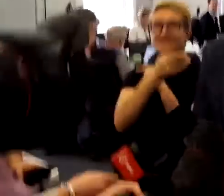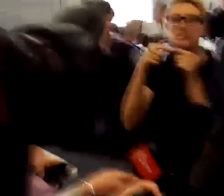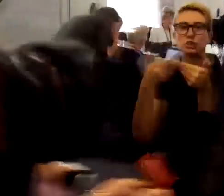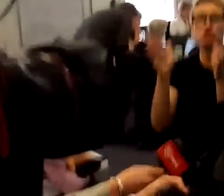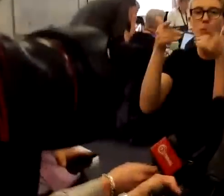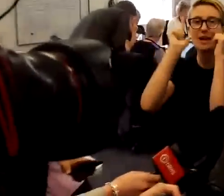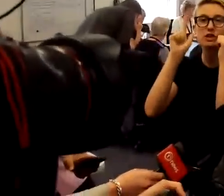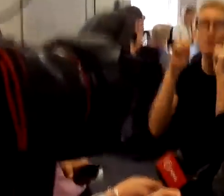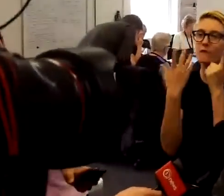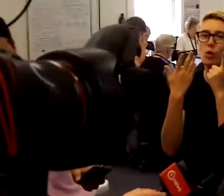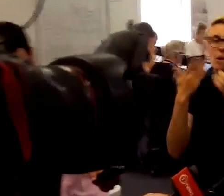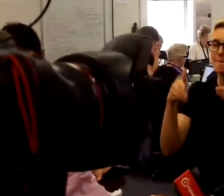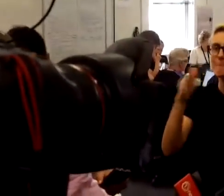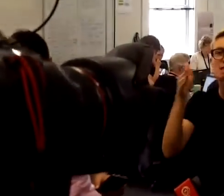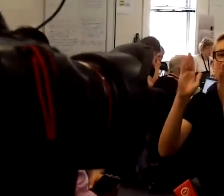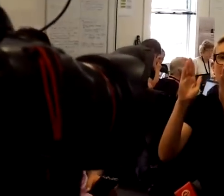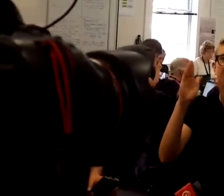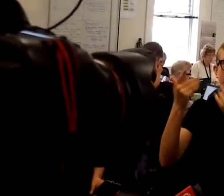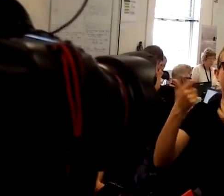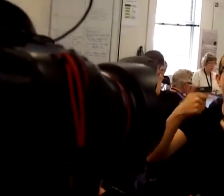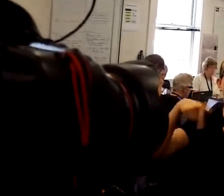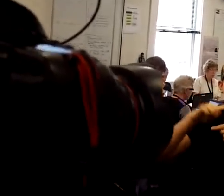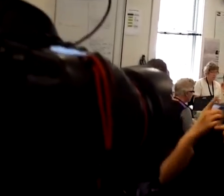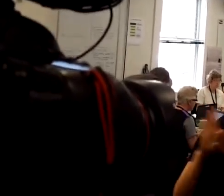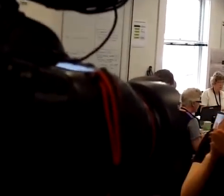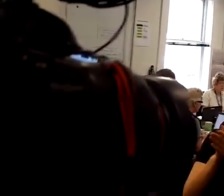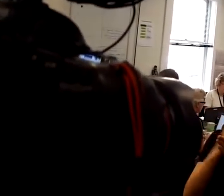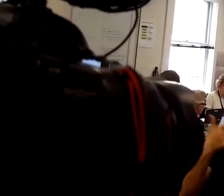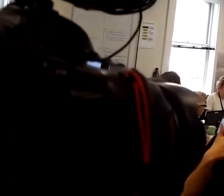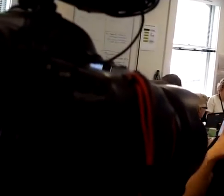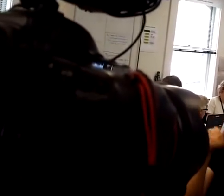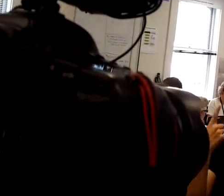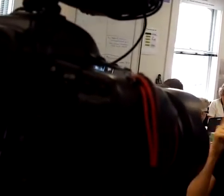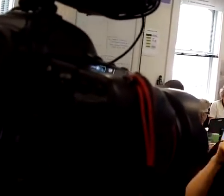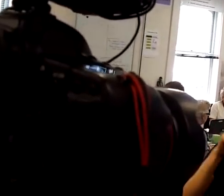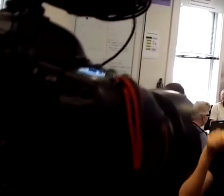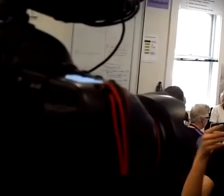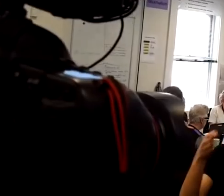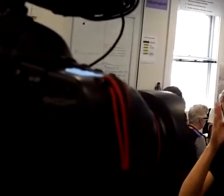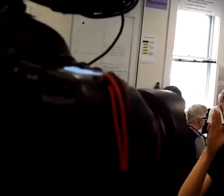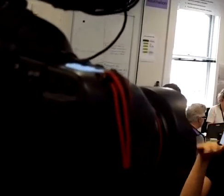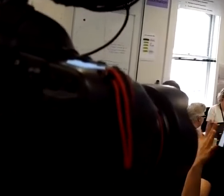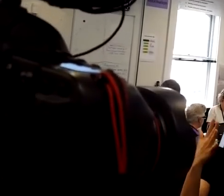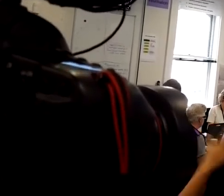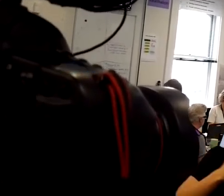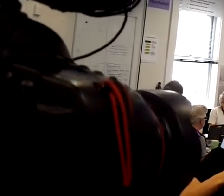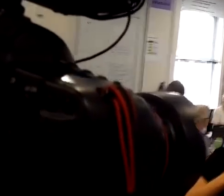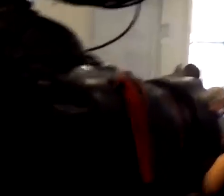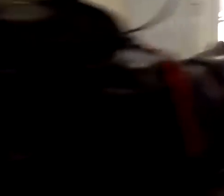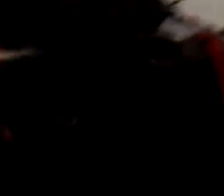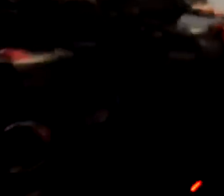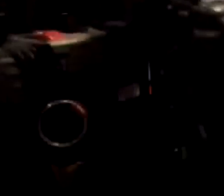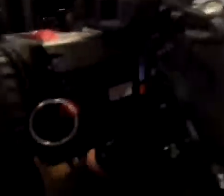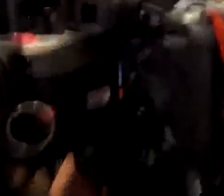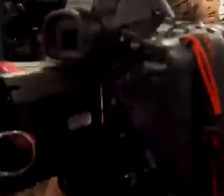buildings in the city, public safety aspects, or any other questions you've got. Justin, could you give us an update on 61 Bosworth Street?